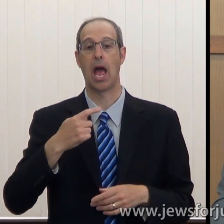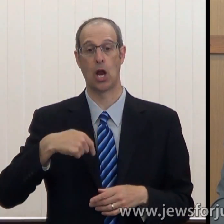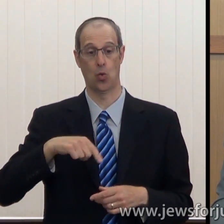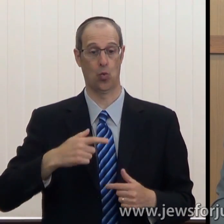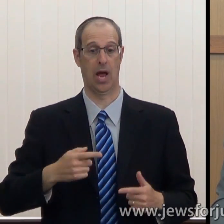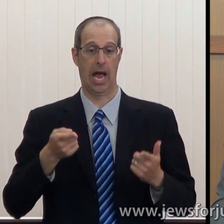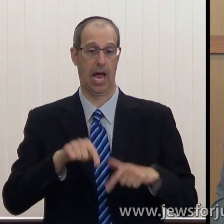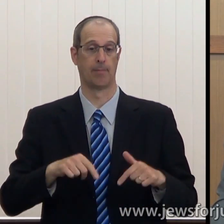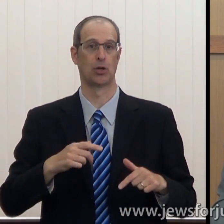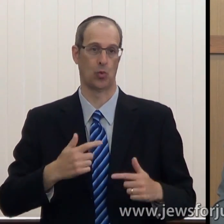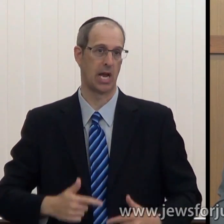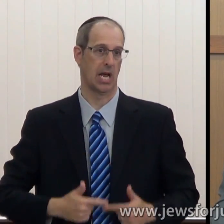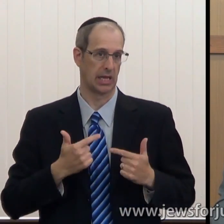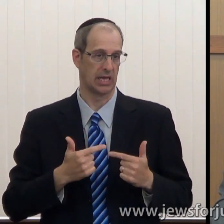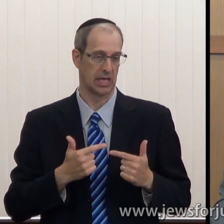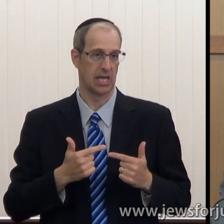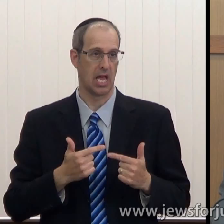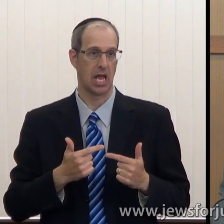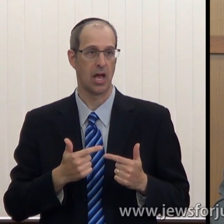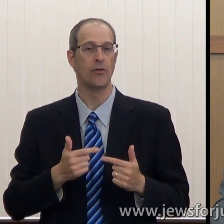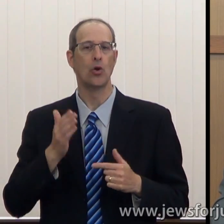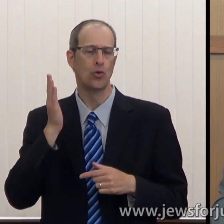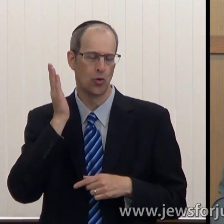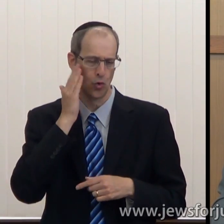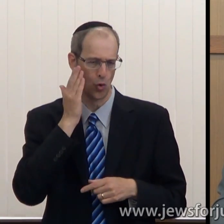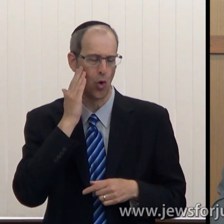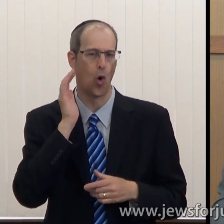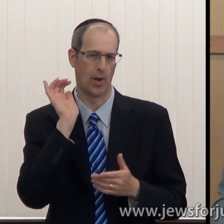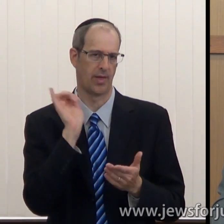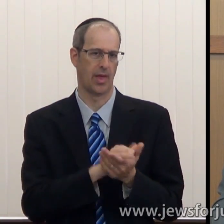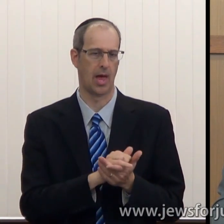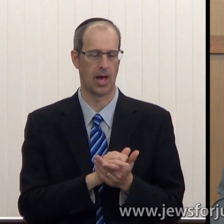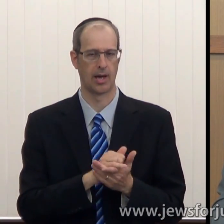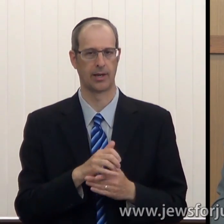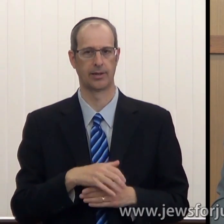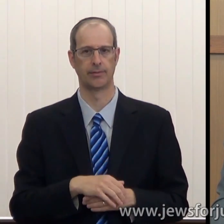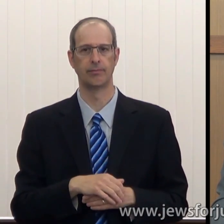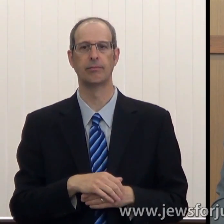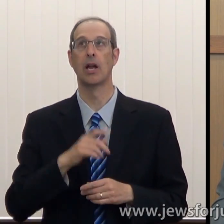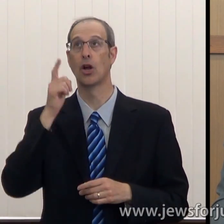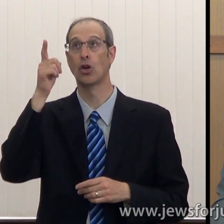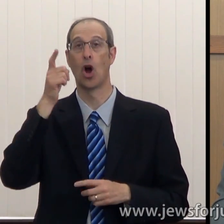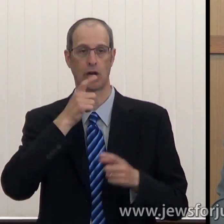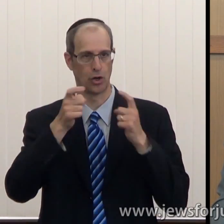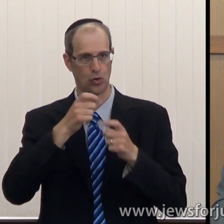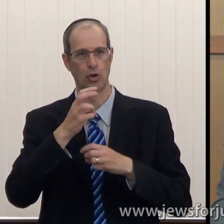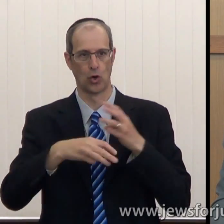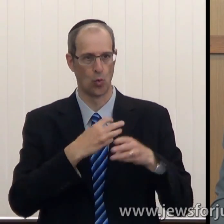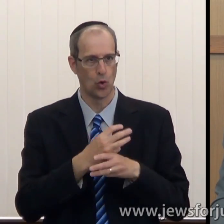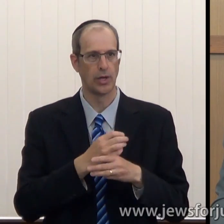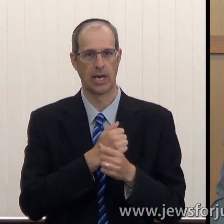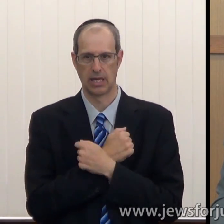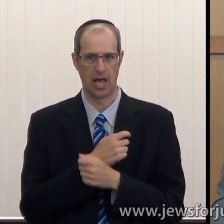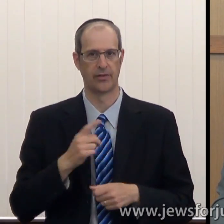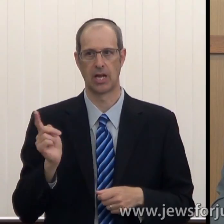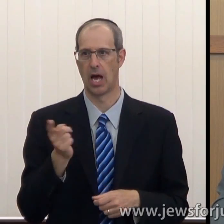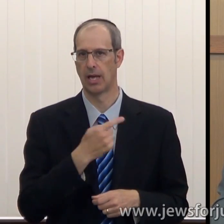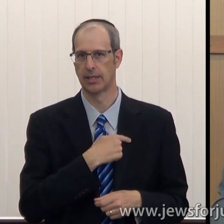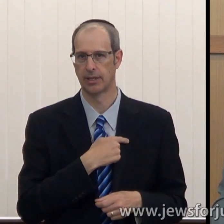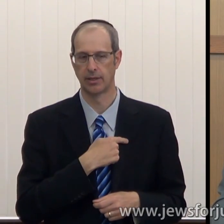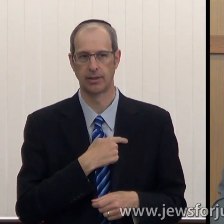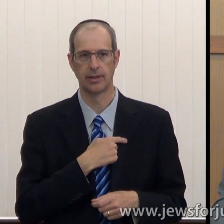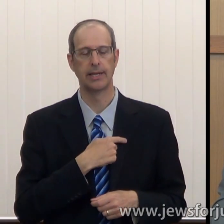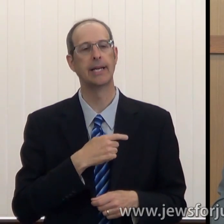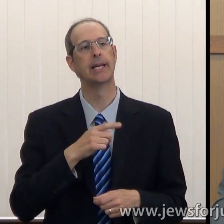we live according to that knowledge that there's a God that controls the world and loves us, he says we can live